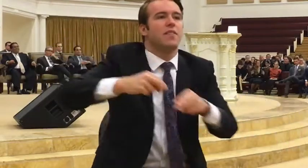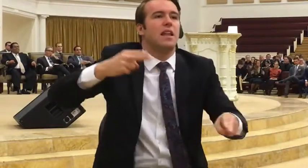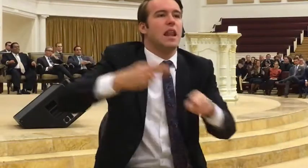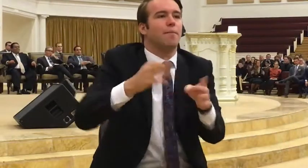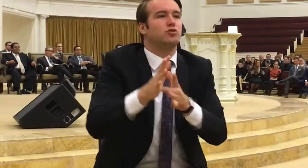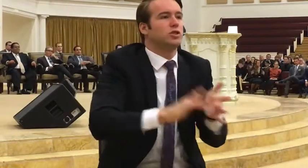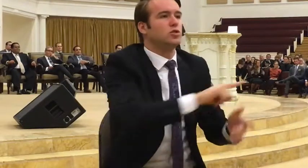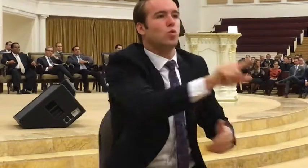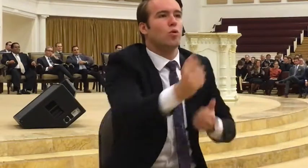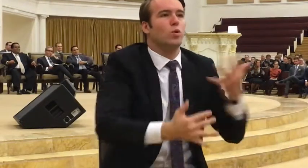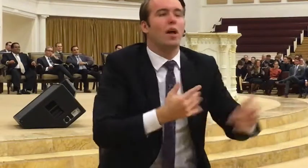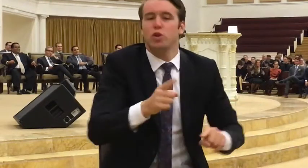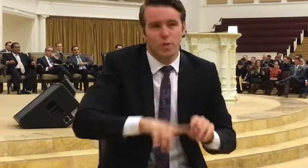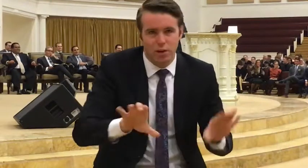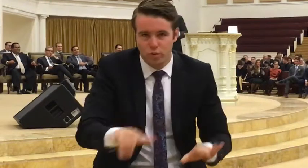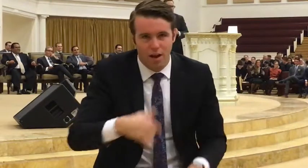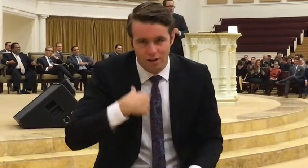going to hell.